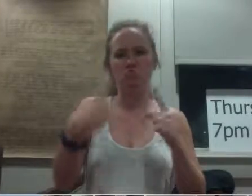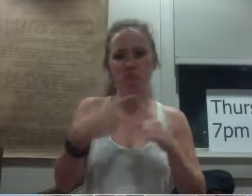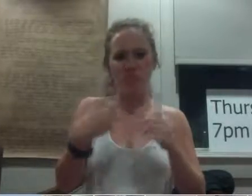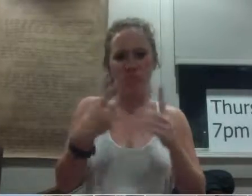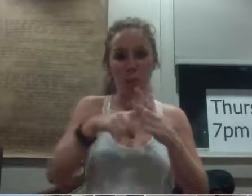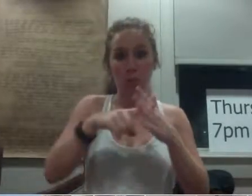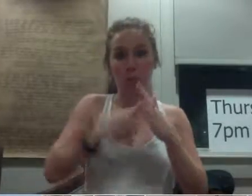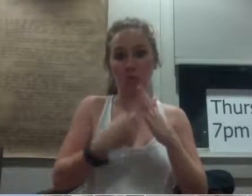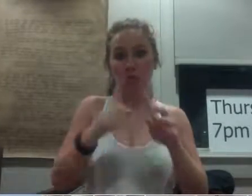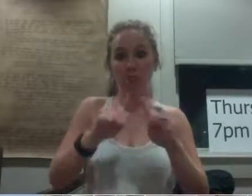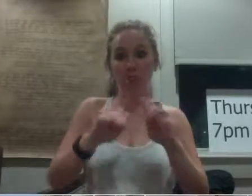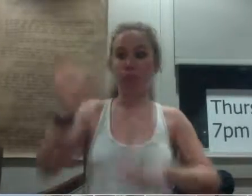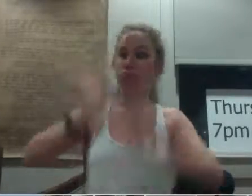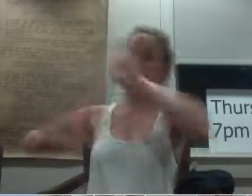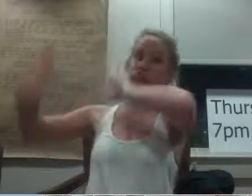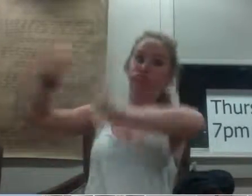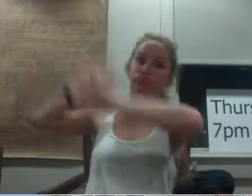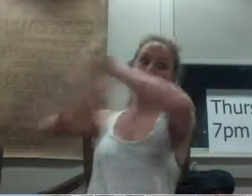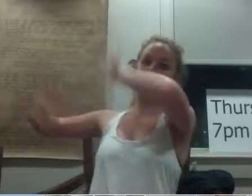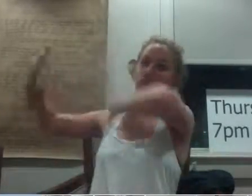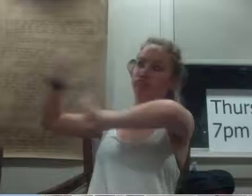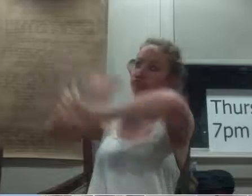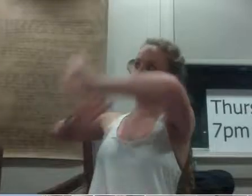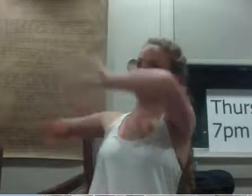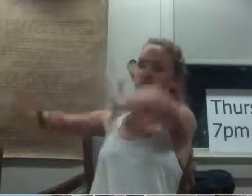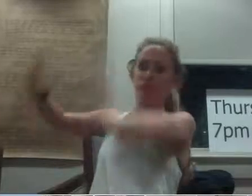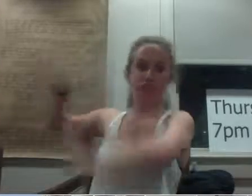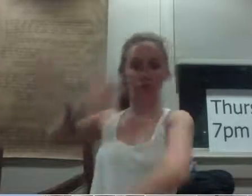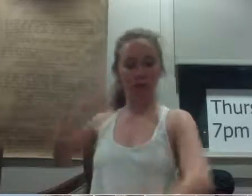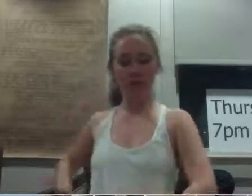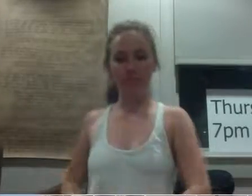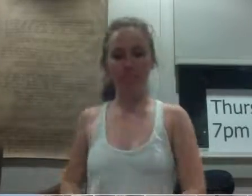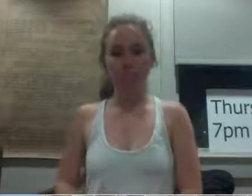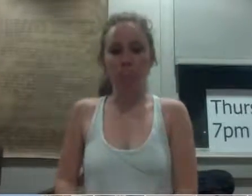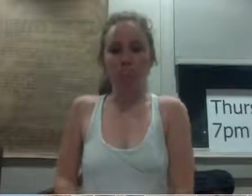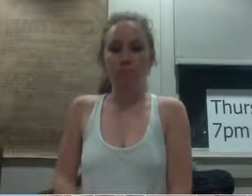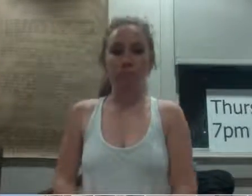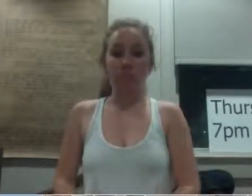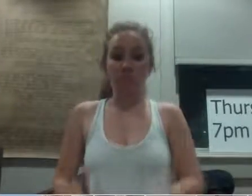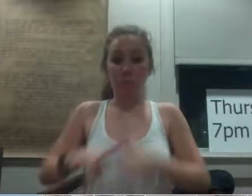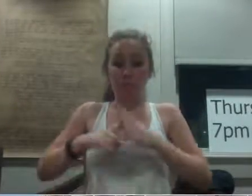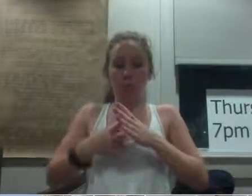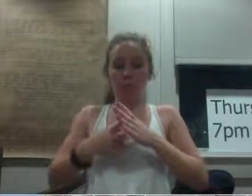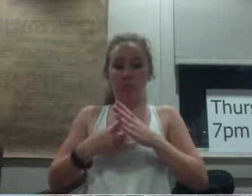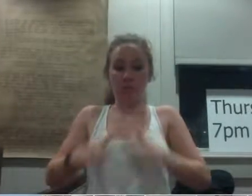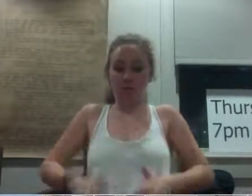We don't know when it started, but it was a very, very, very long time ago.